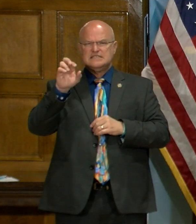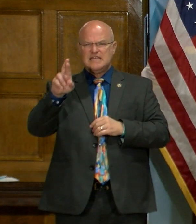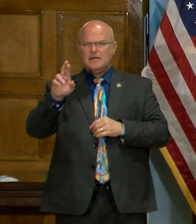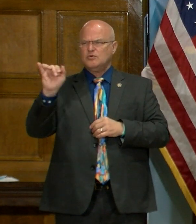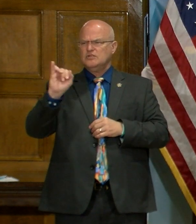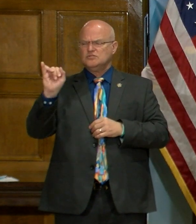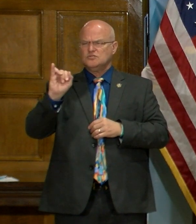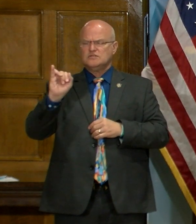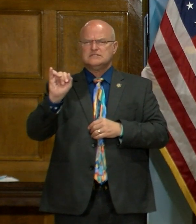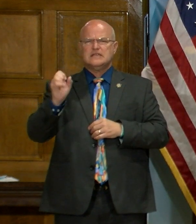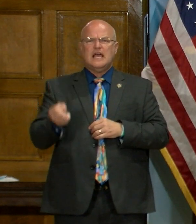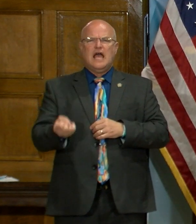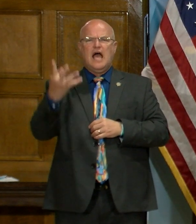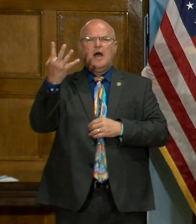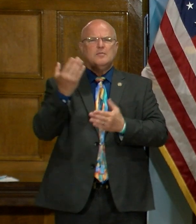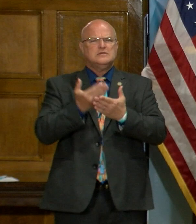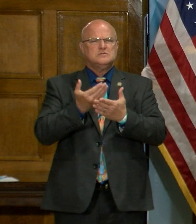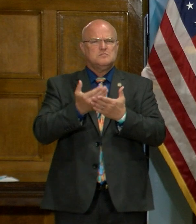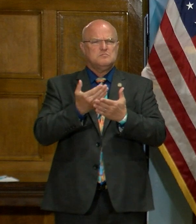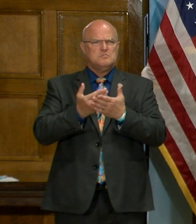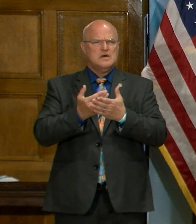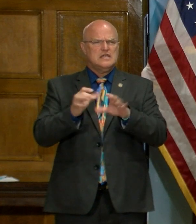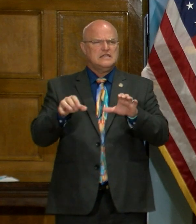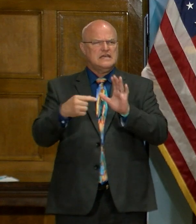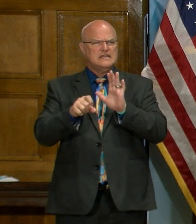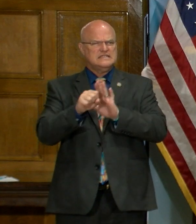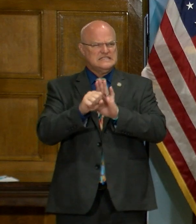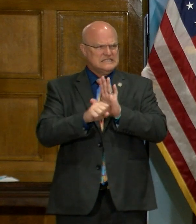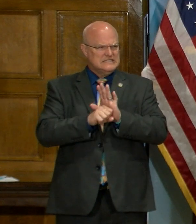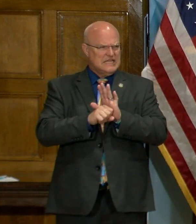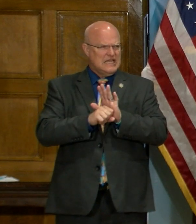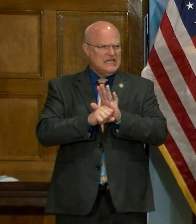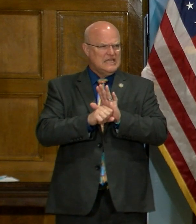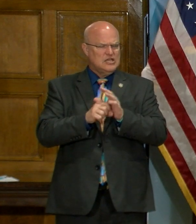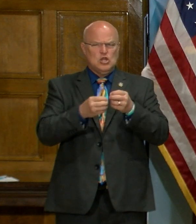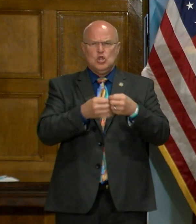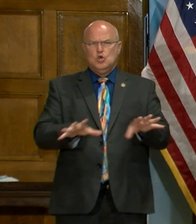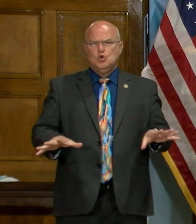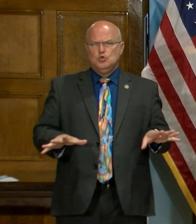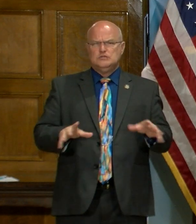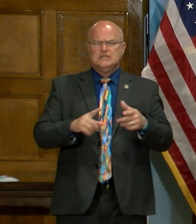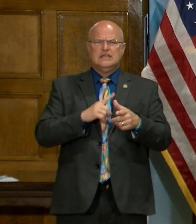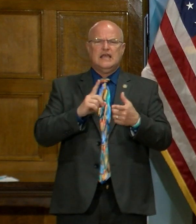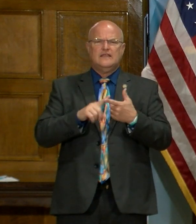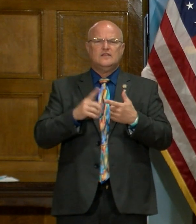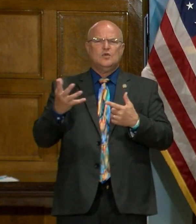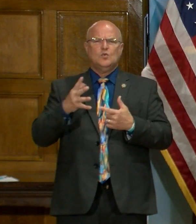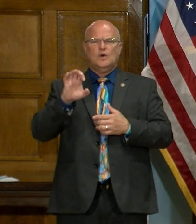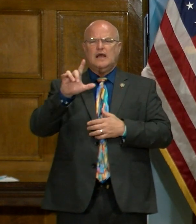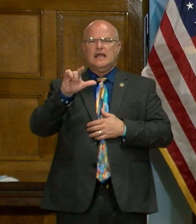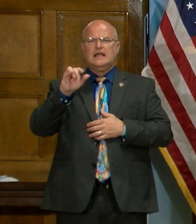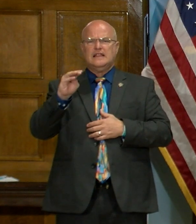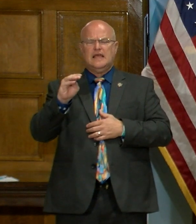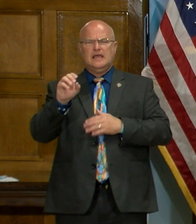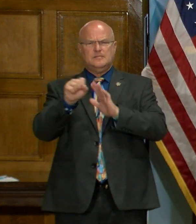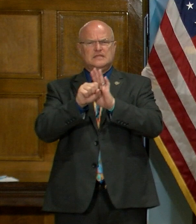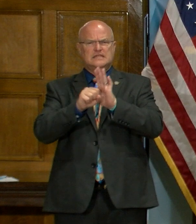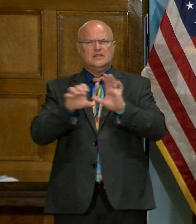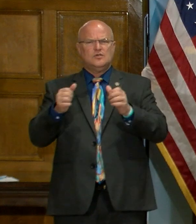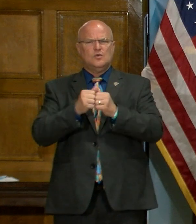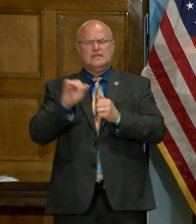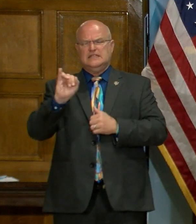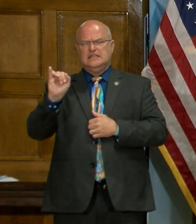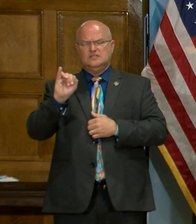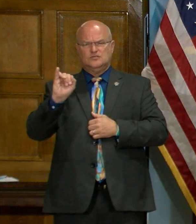insurance. How much money does the state, or could you see the state losing? And then what claim is the state making with